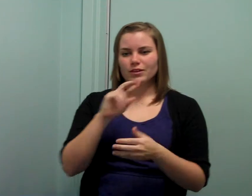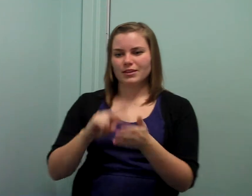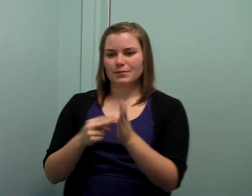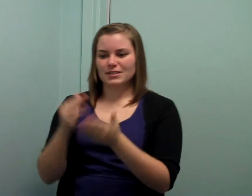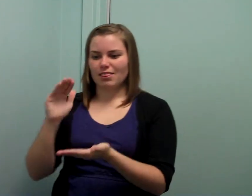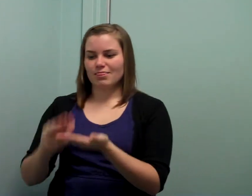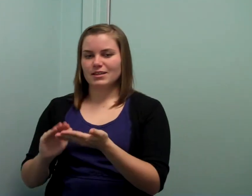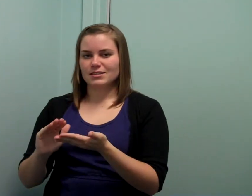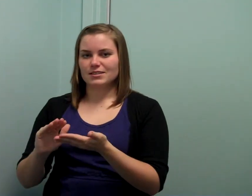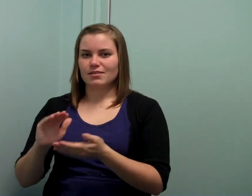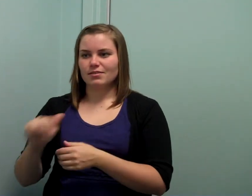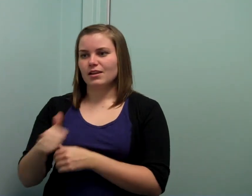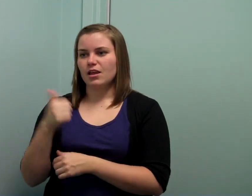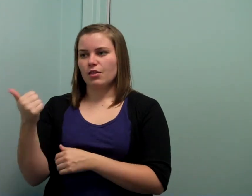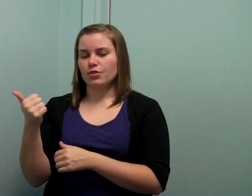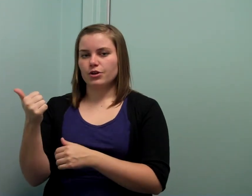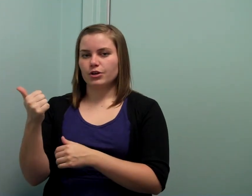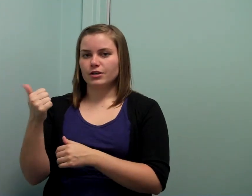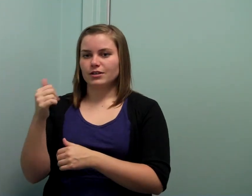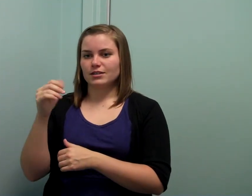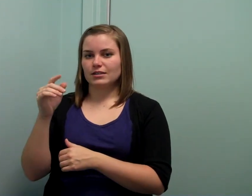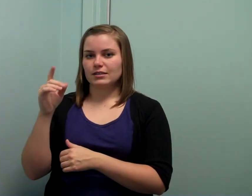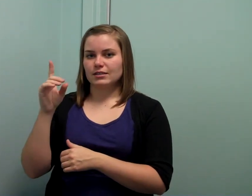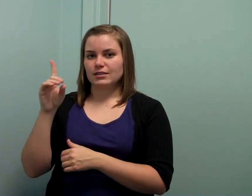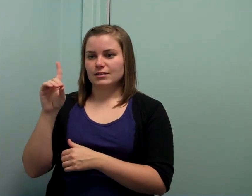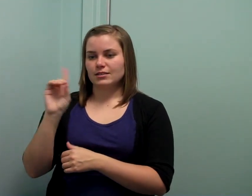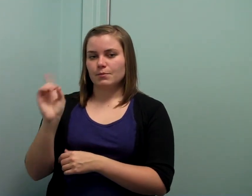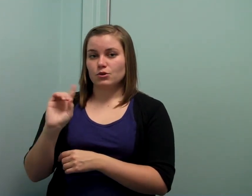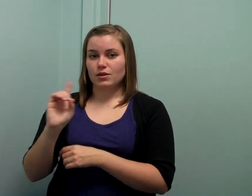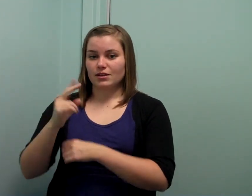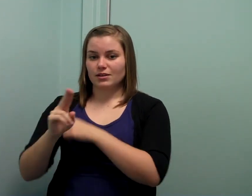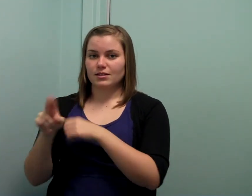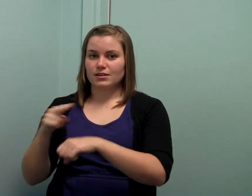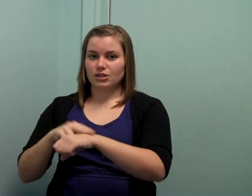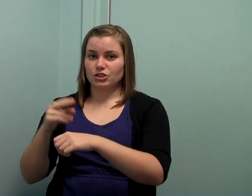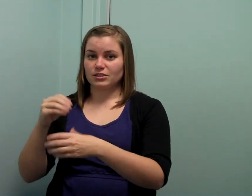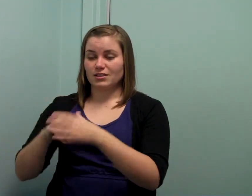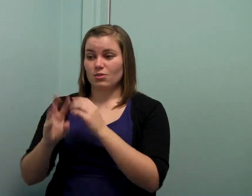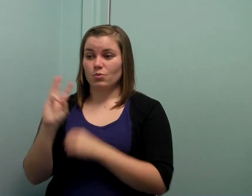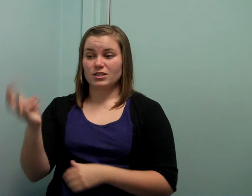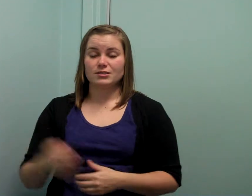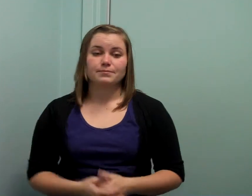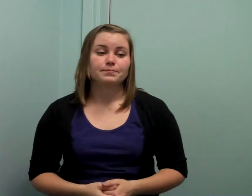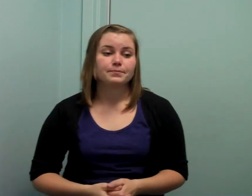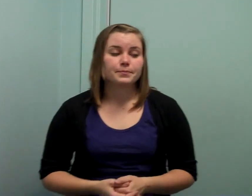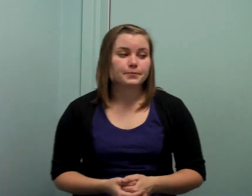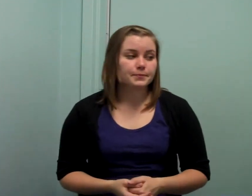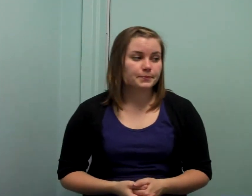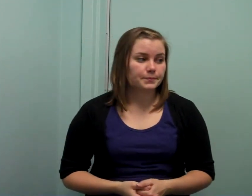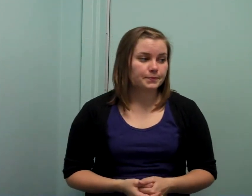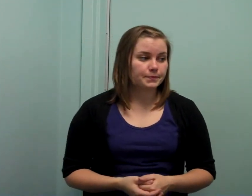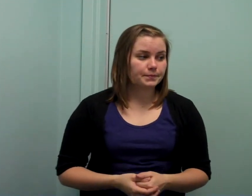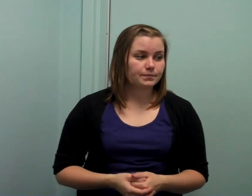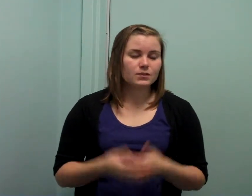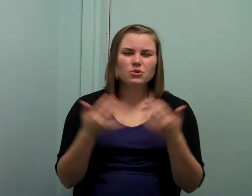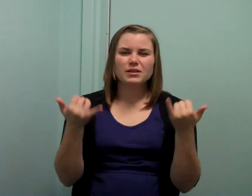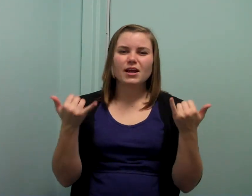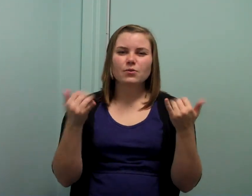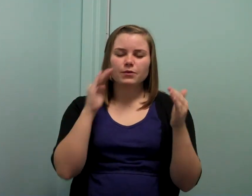other democratic nation in the West. Be that as it may, let's take a look at